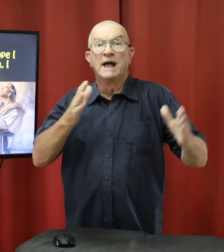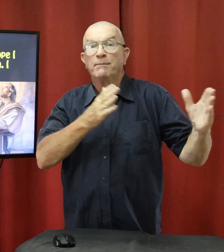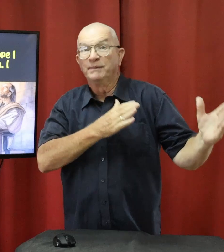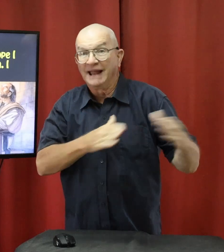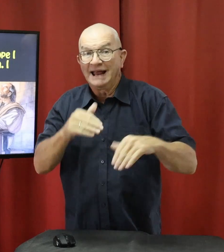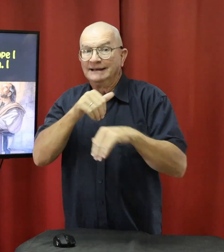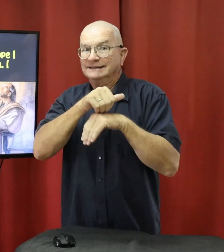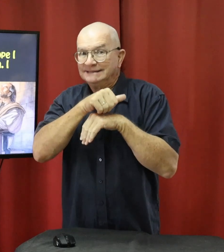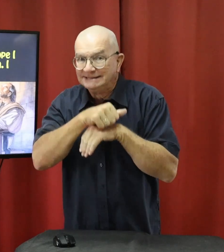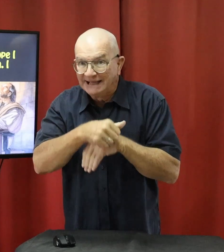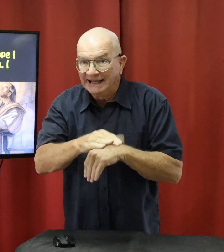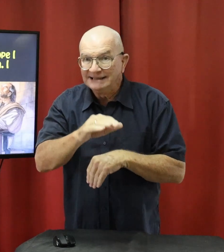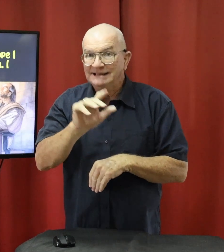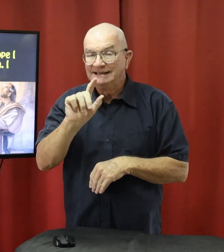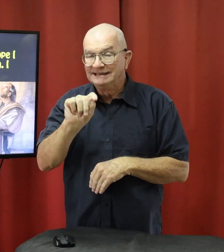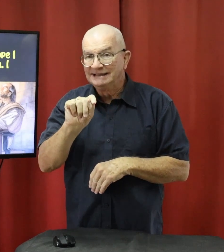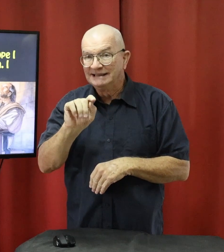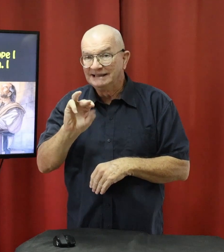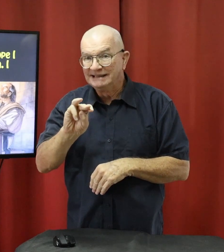So Paul was planning to send Timothy